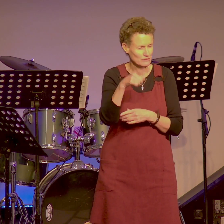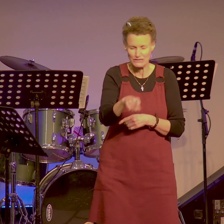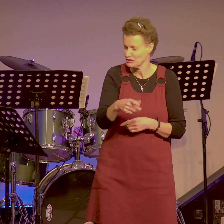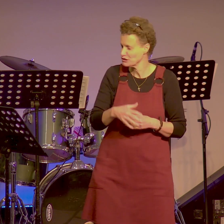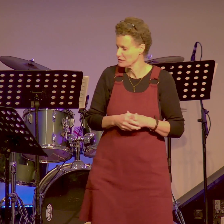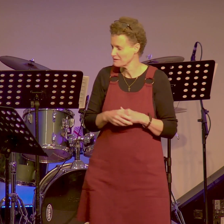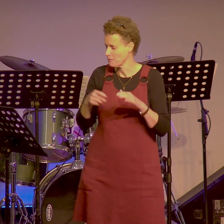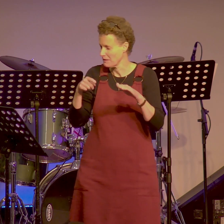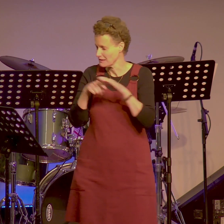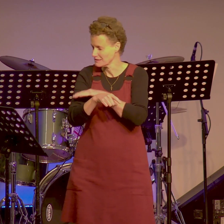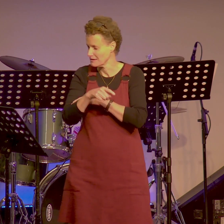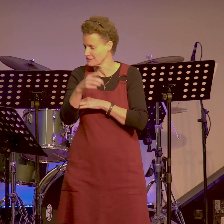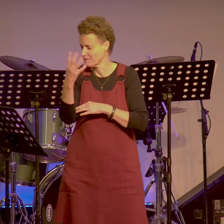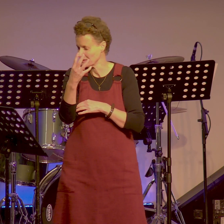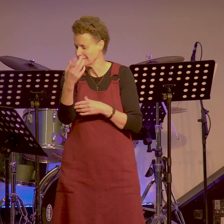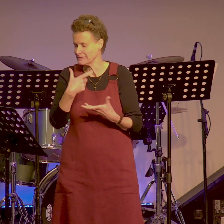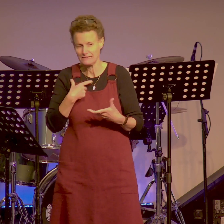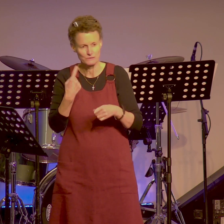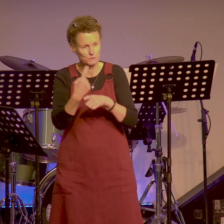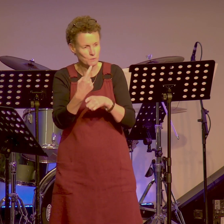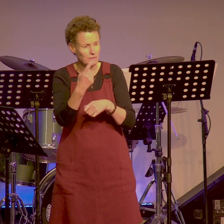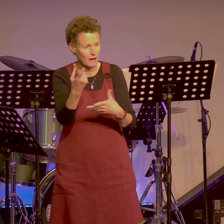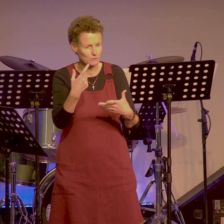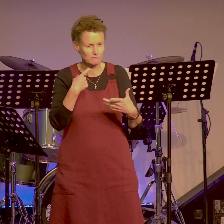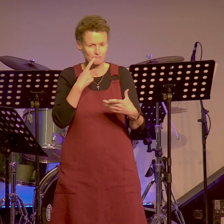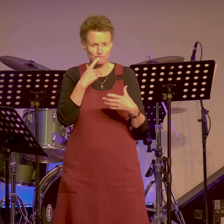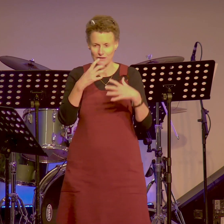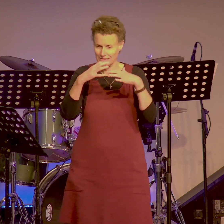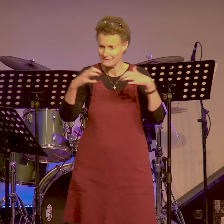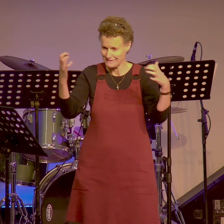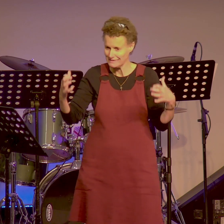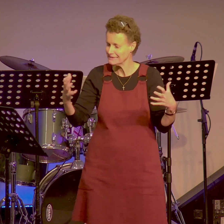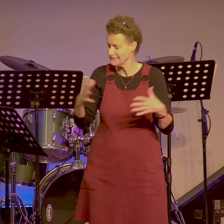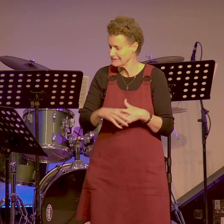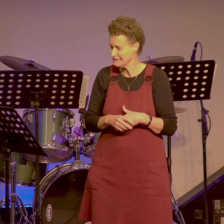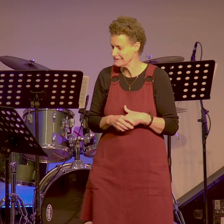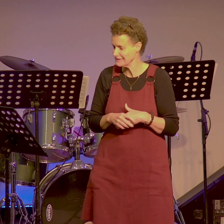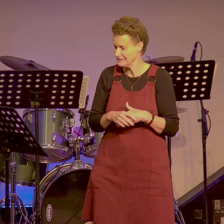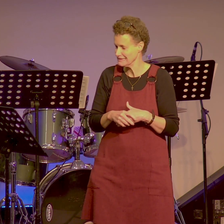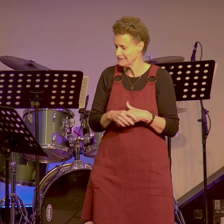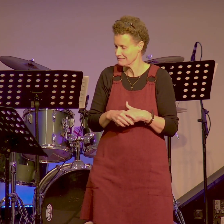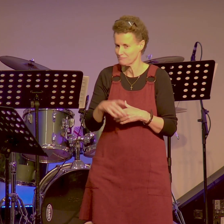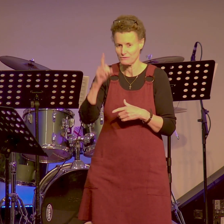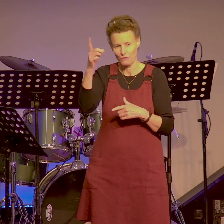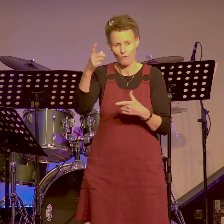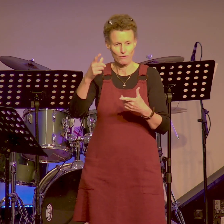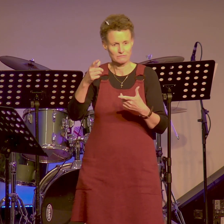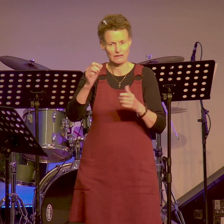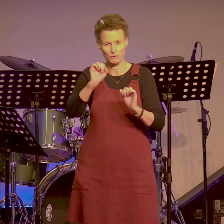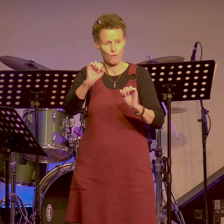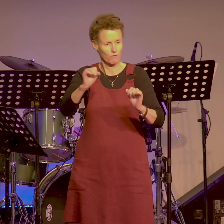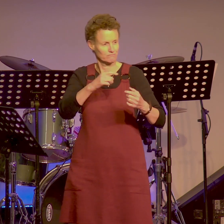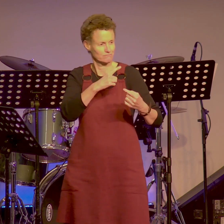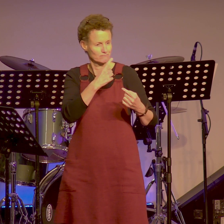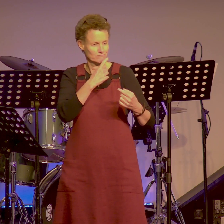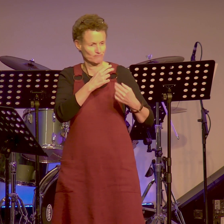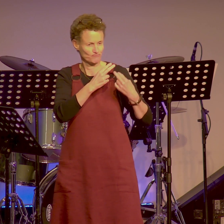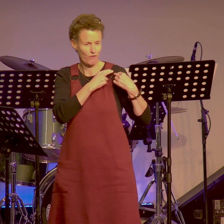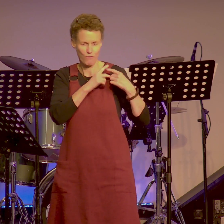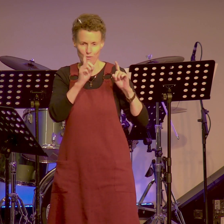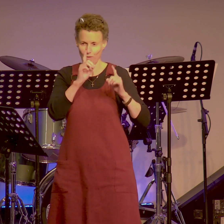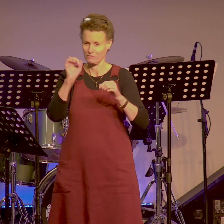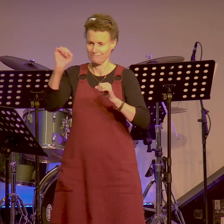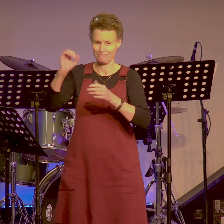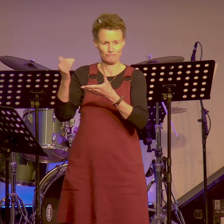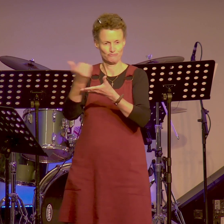So last week, I know that there was a preaching on Exodus chapter 14, which was talking about the parting of the Red Sea